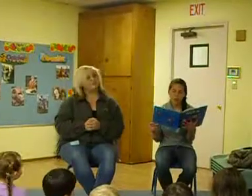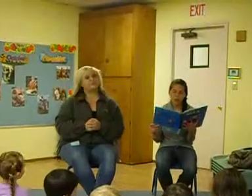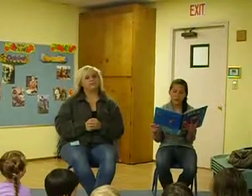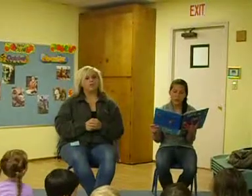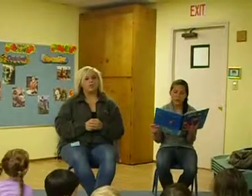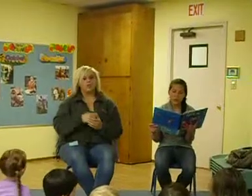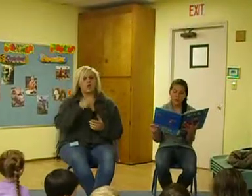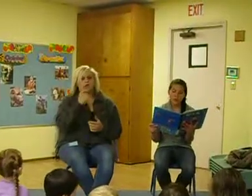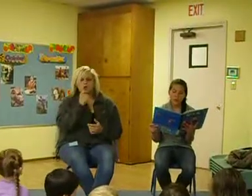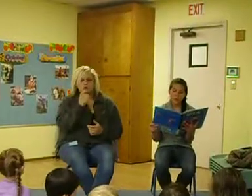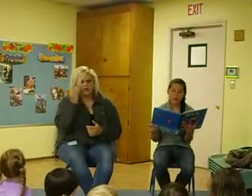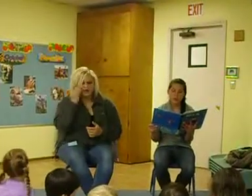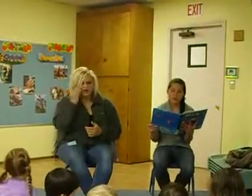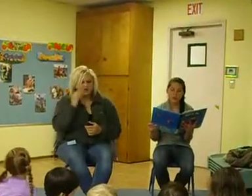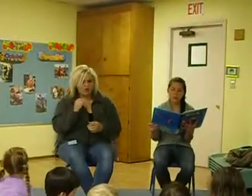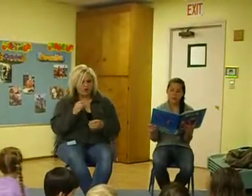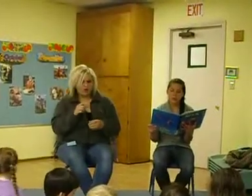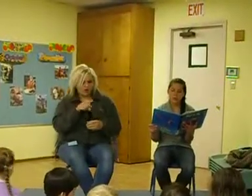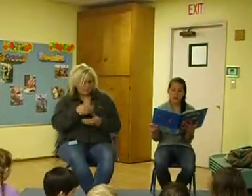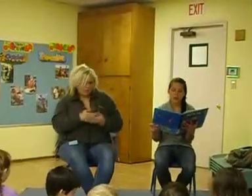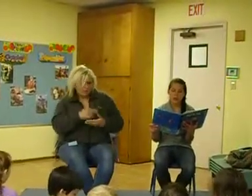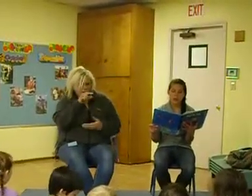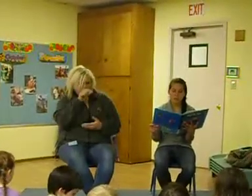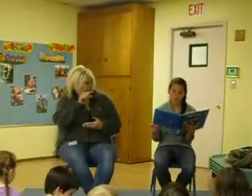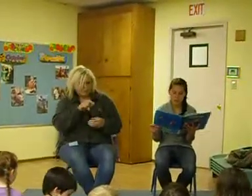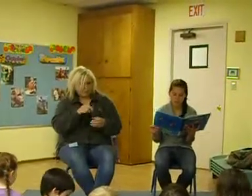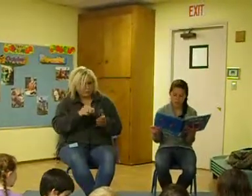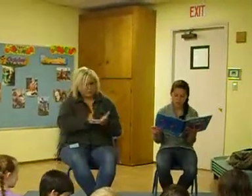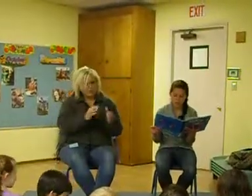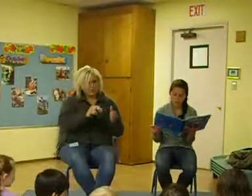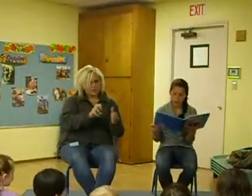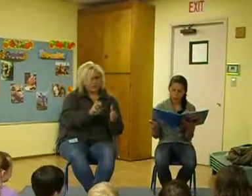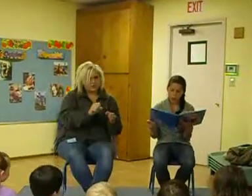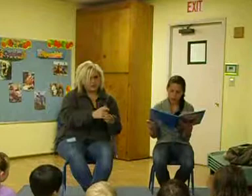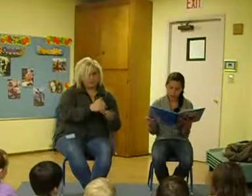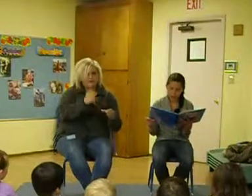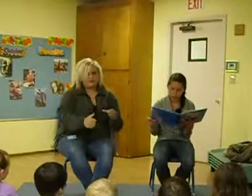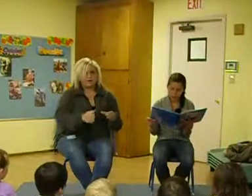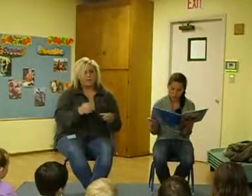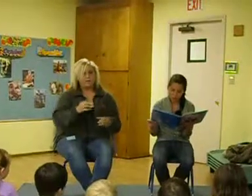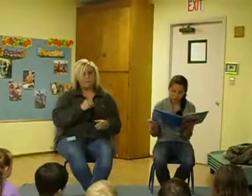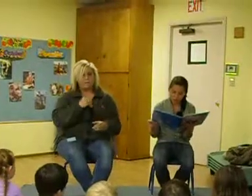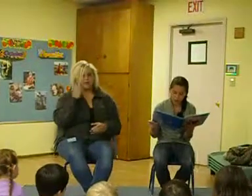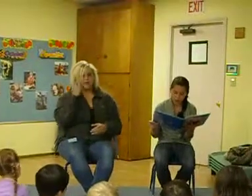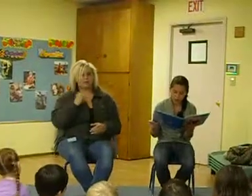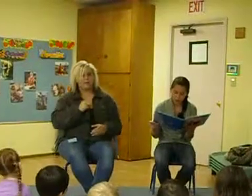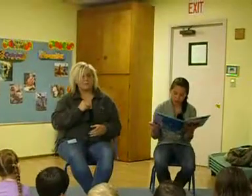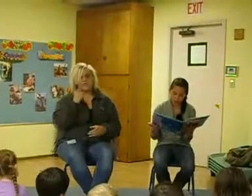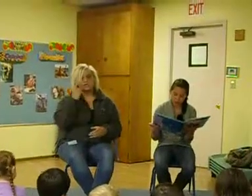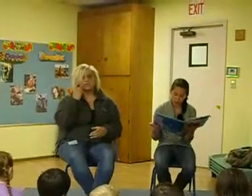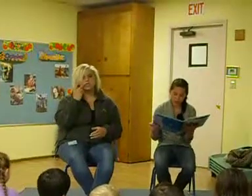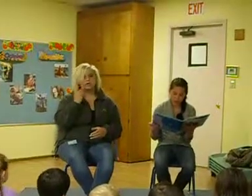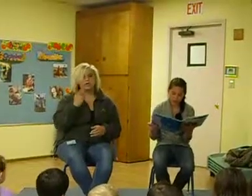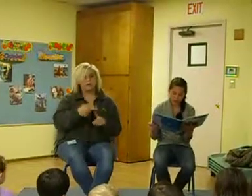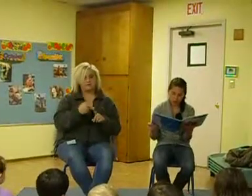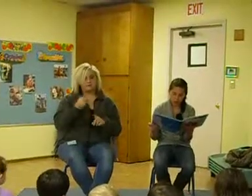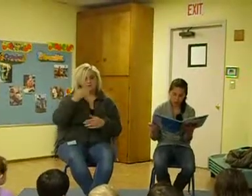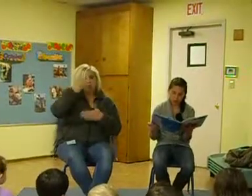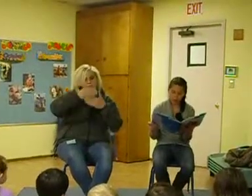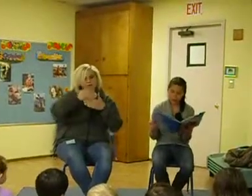Who could know that a baby bird was about to fall from its nest? Max knew. Max saw it from his open window. The bird was not ready to